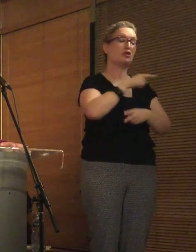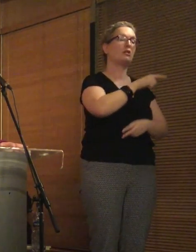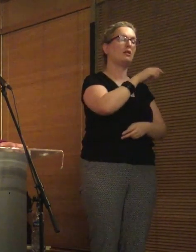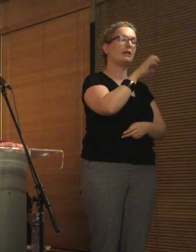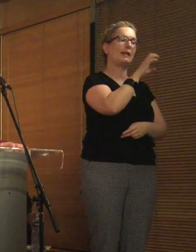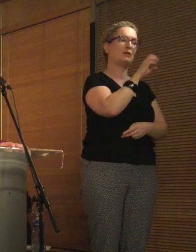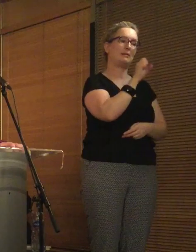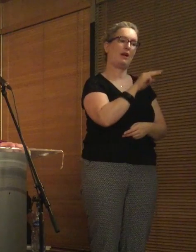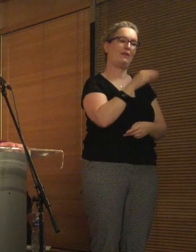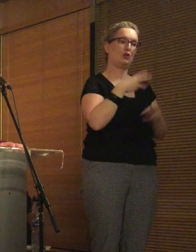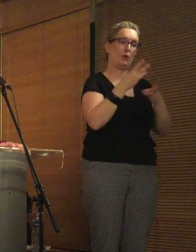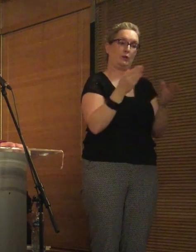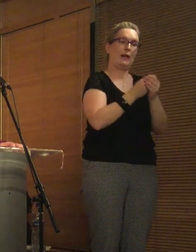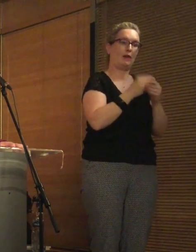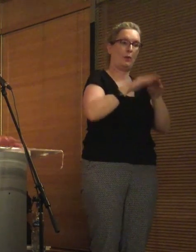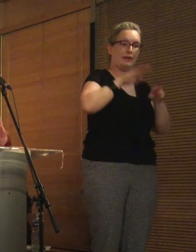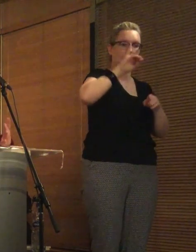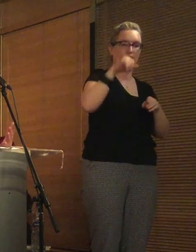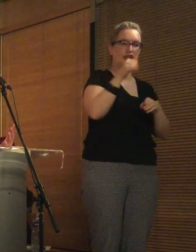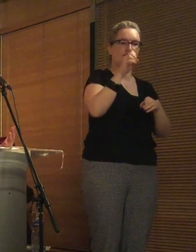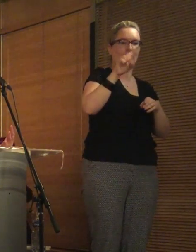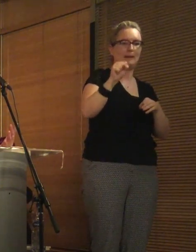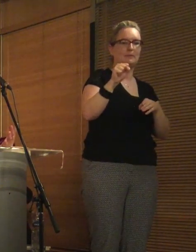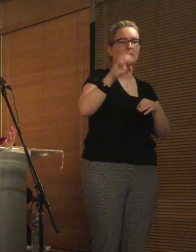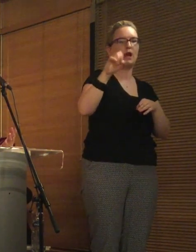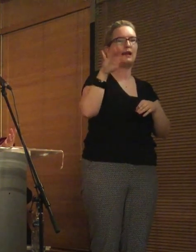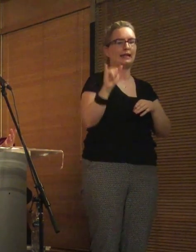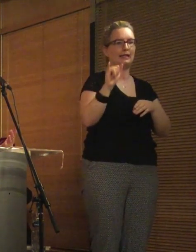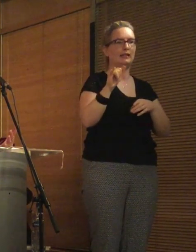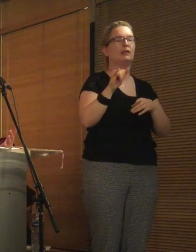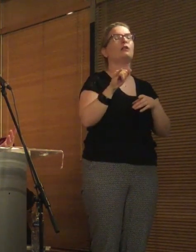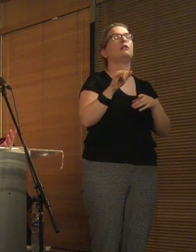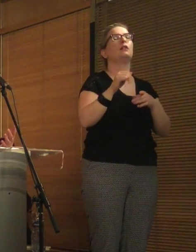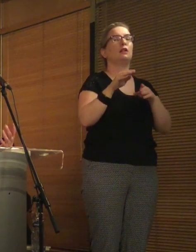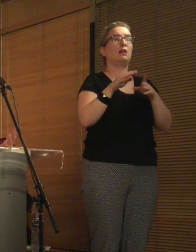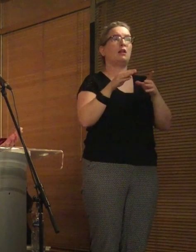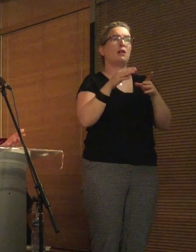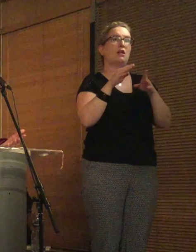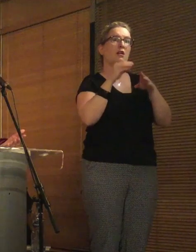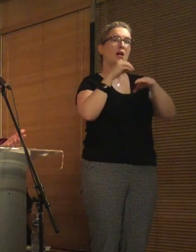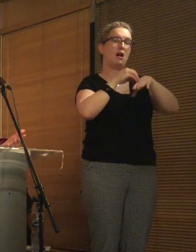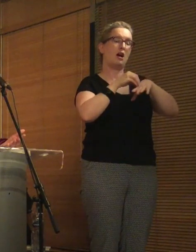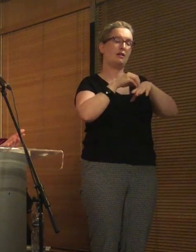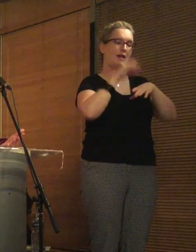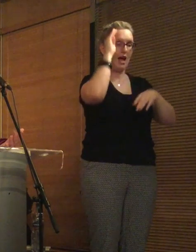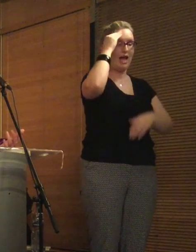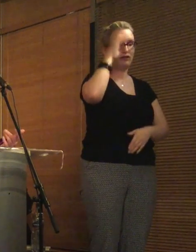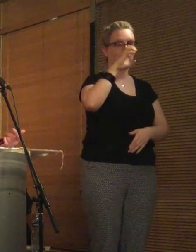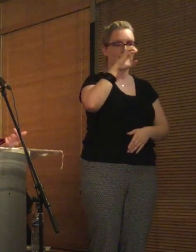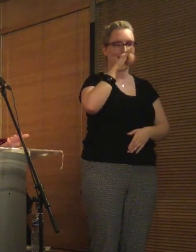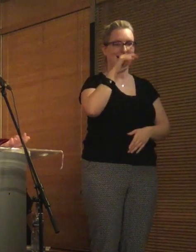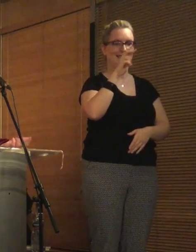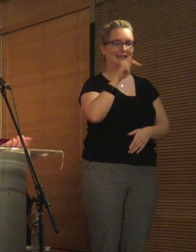events, and she was part, of course, with the Citizen Army and with the training of the FINA, and